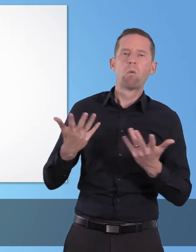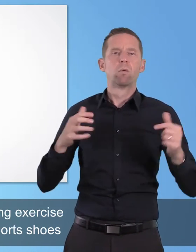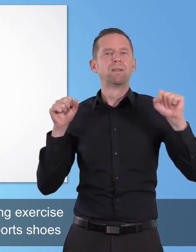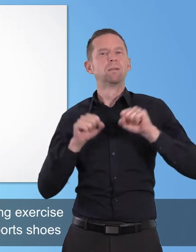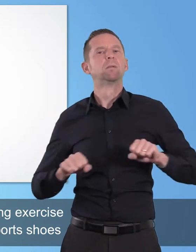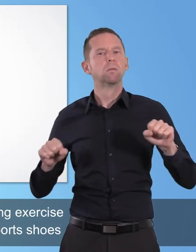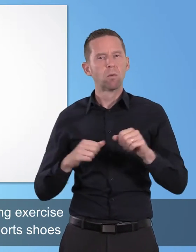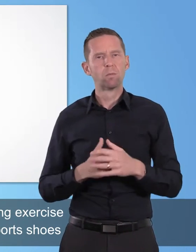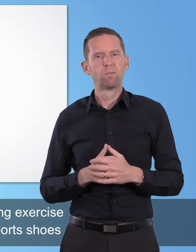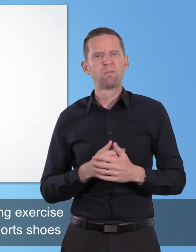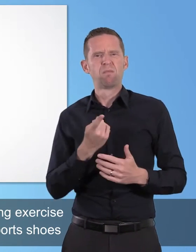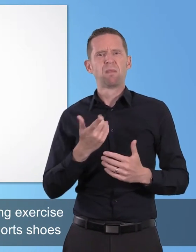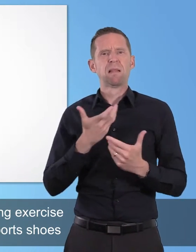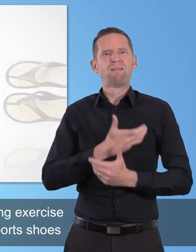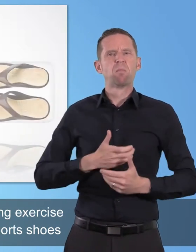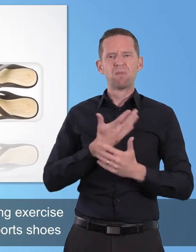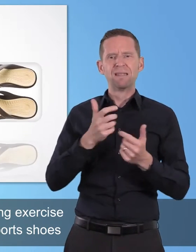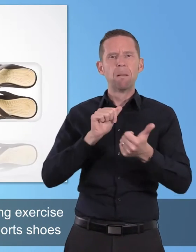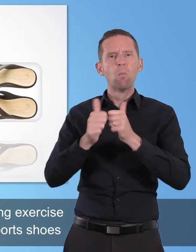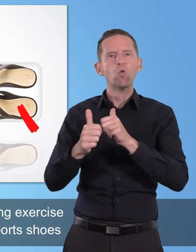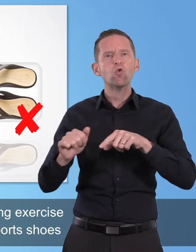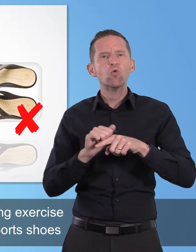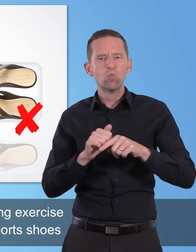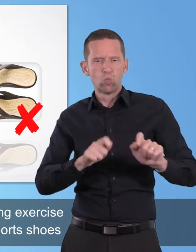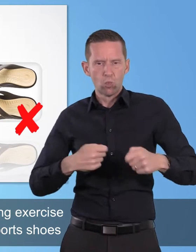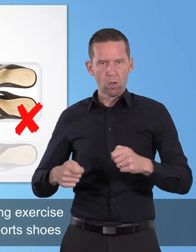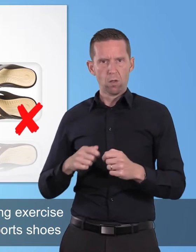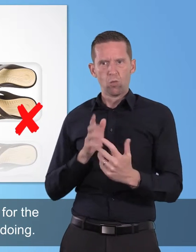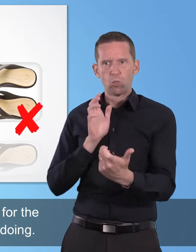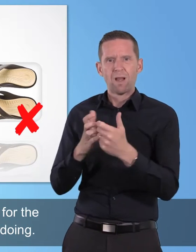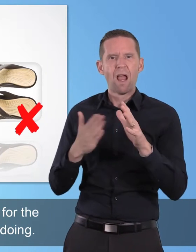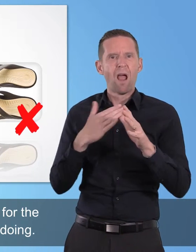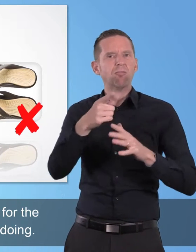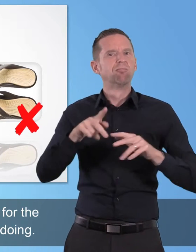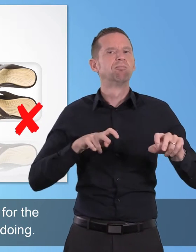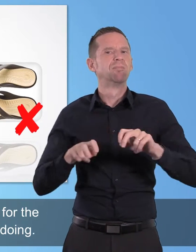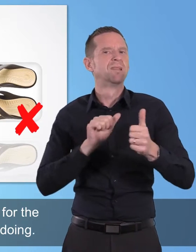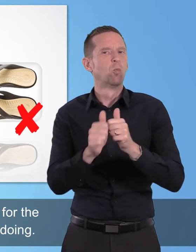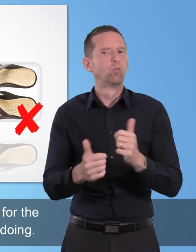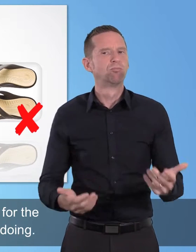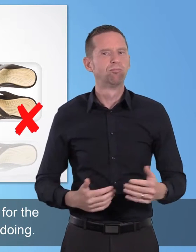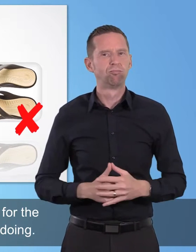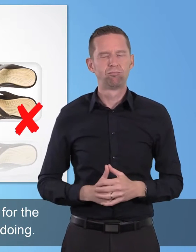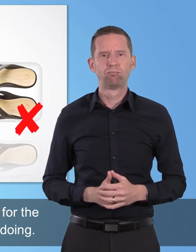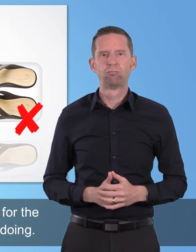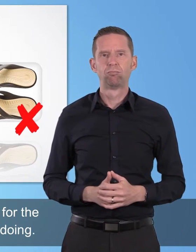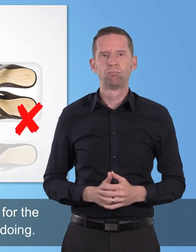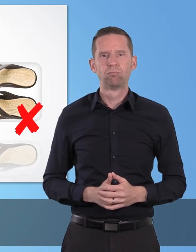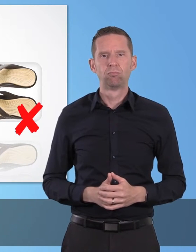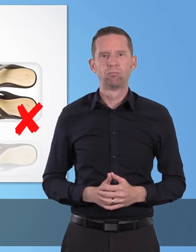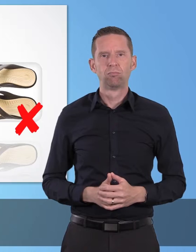While walking or doing exercise, wear comfortable sport shoes that are suitable for the activity you are doing.